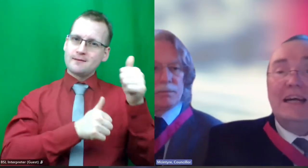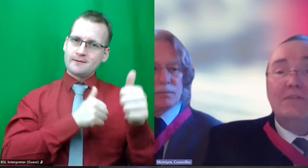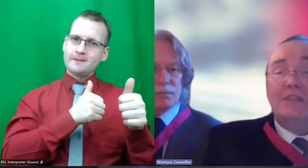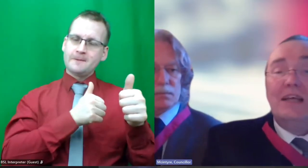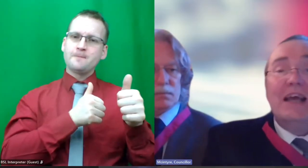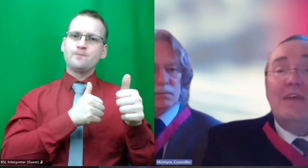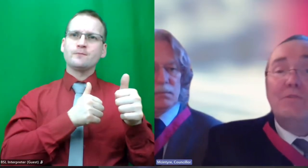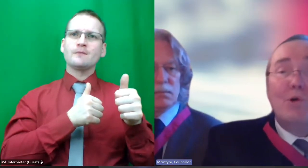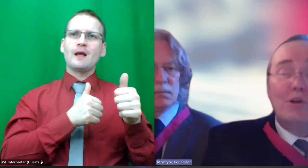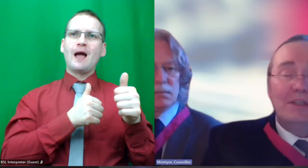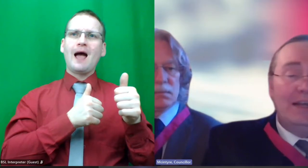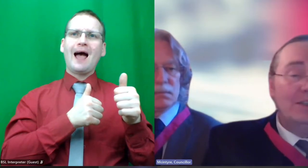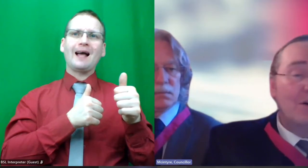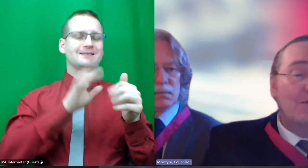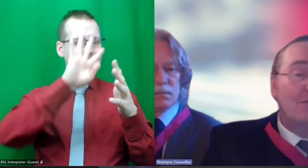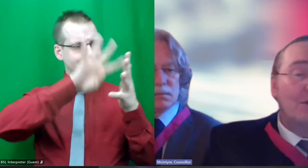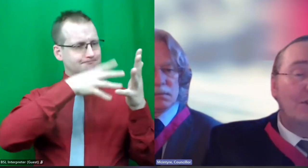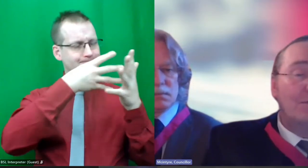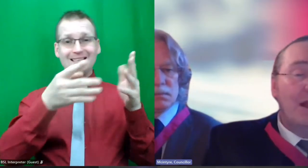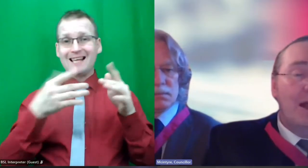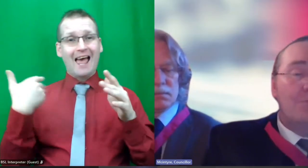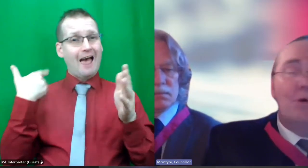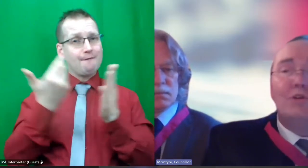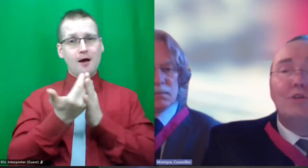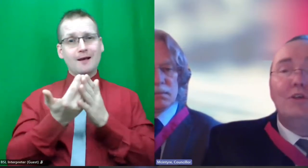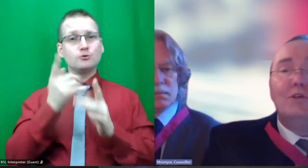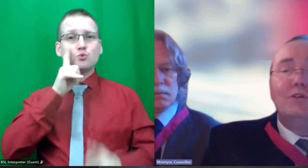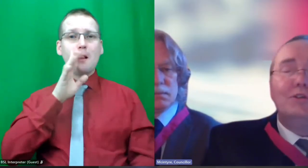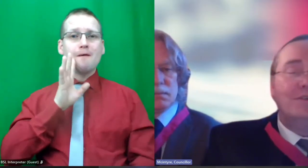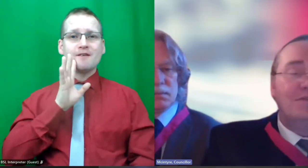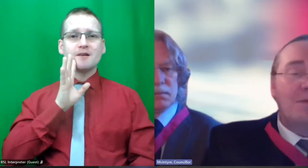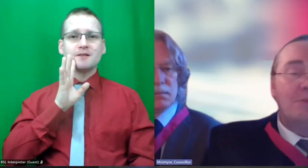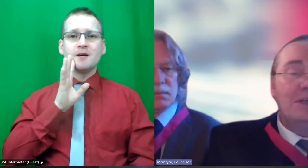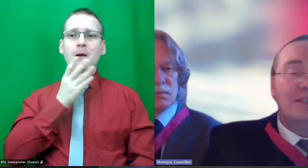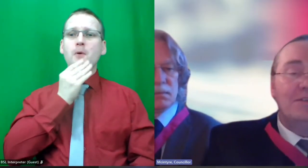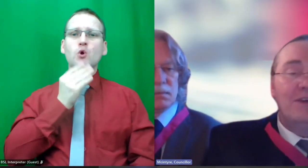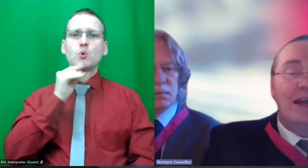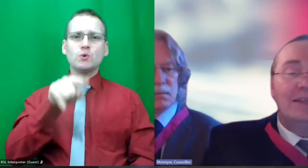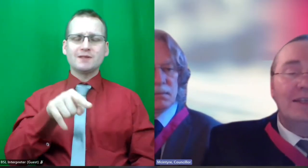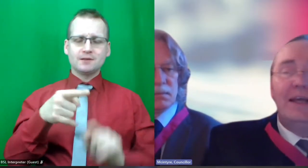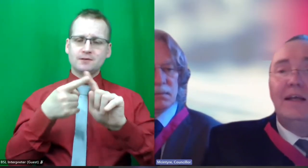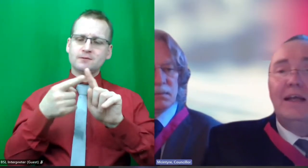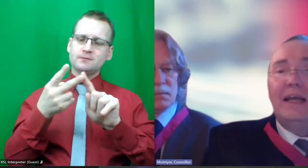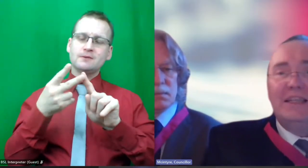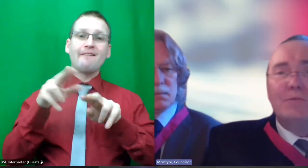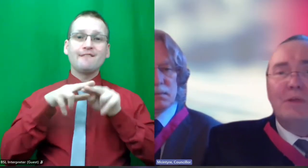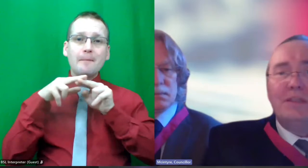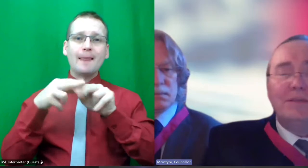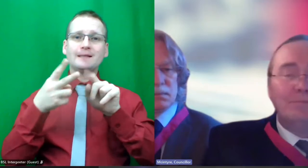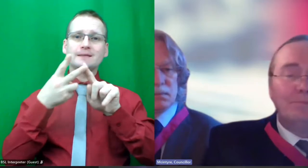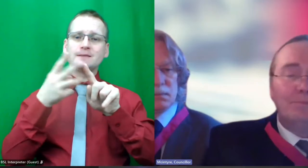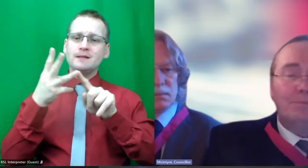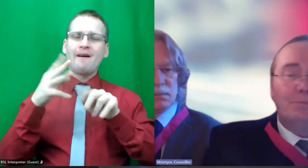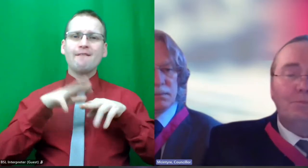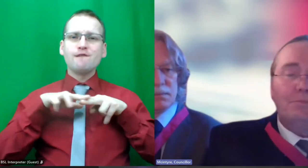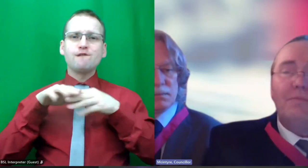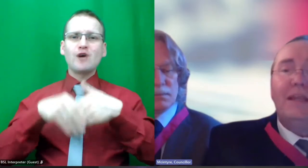a service as it ever was in Salford, both to the users, their families and their friends in Swinton.